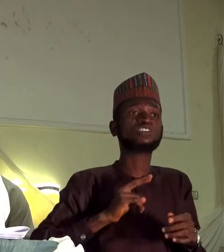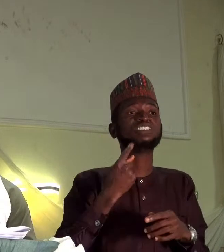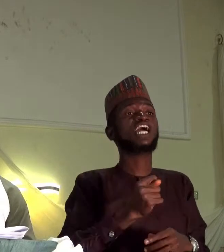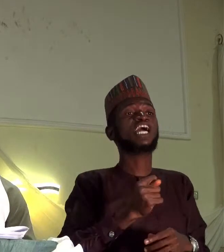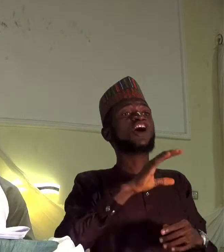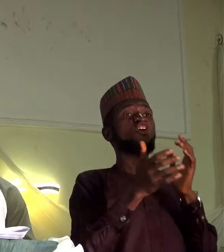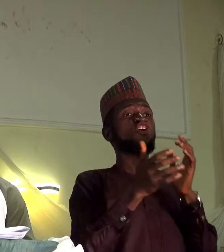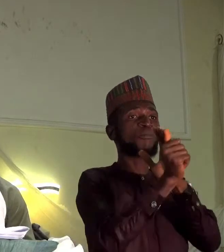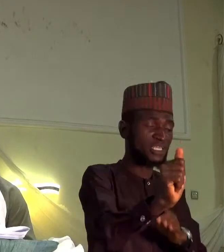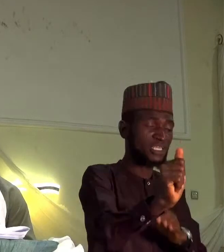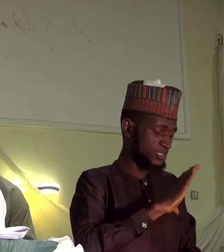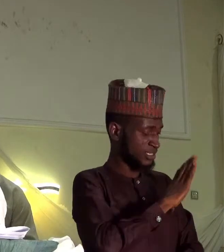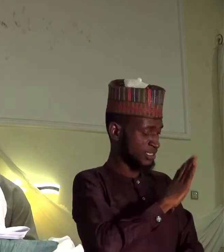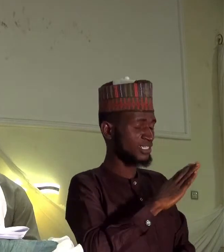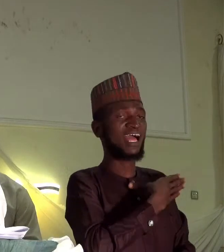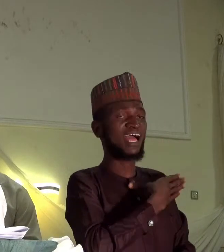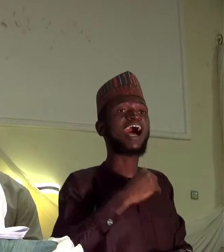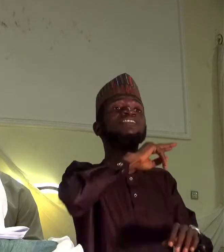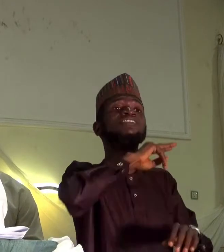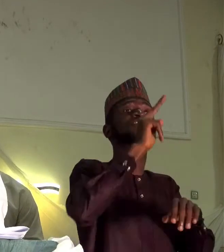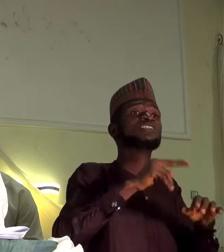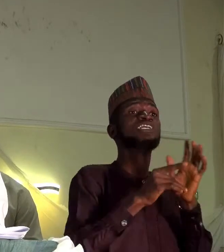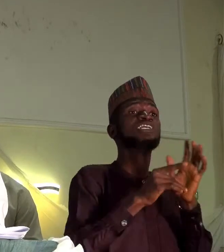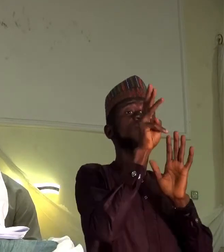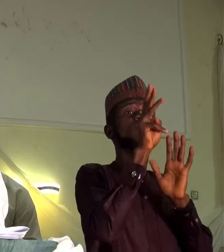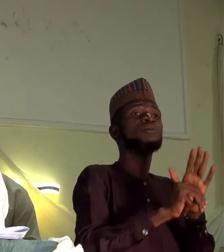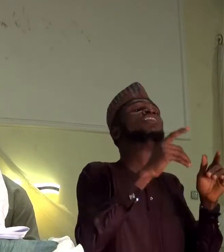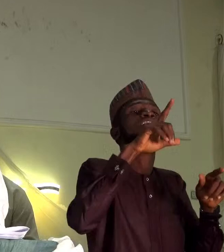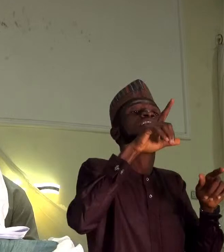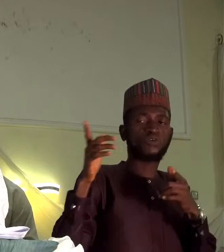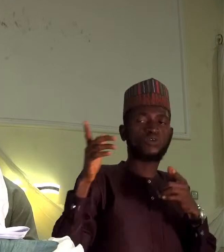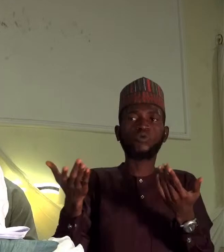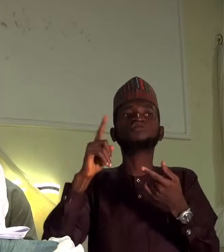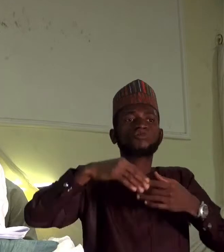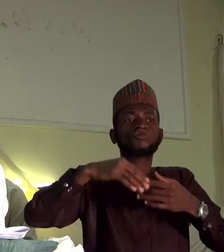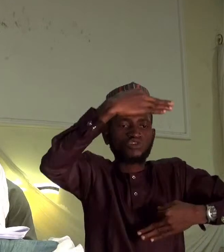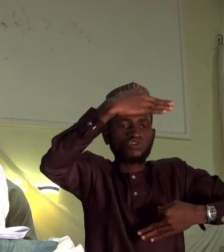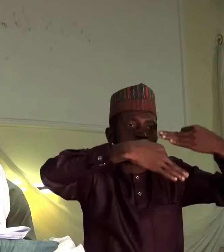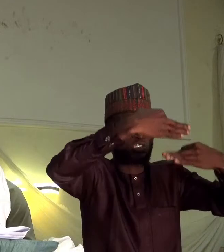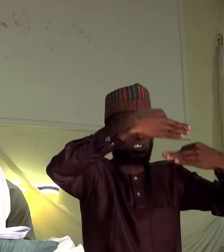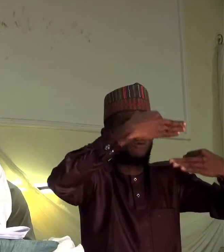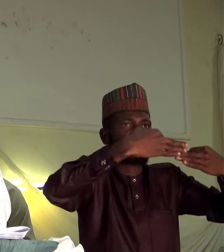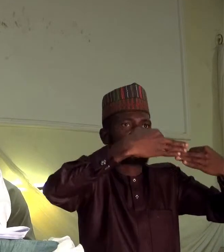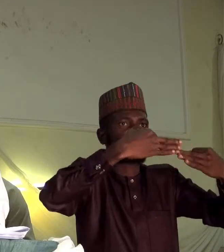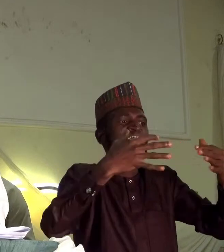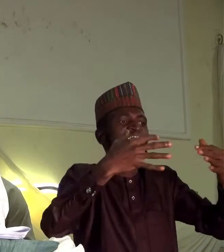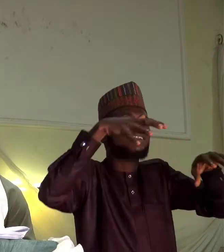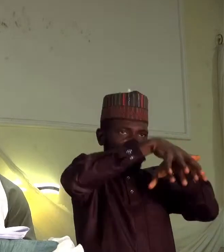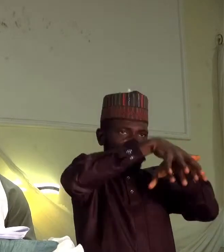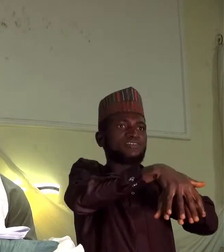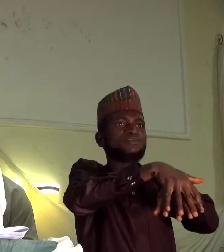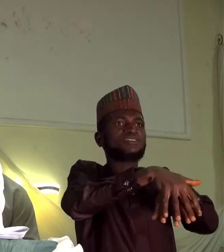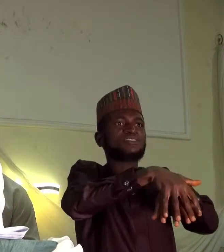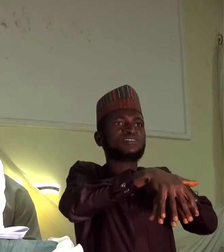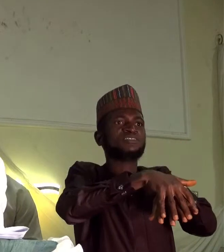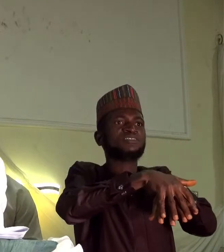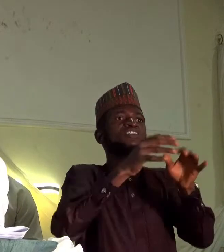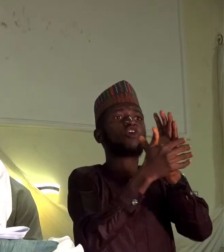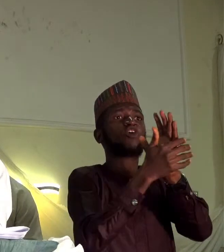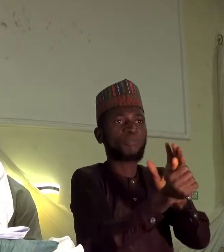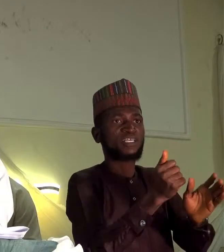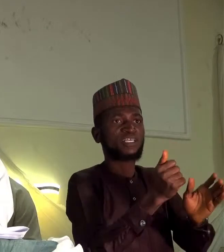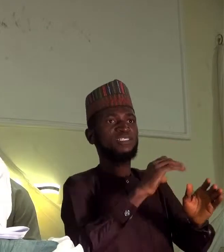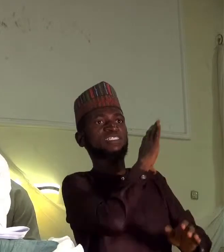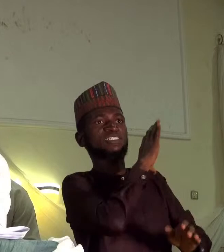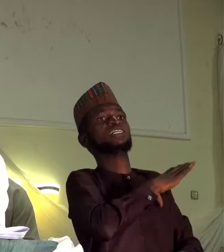pè ní national development. Let me now examine how competence and character are proven paths to national development. Let me start by considering